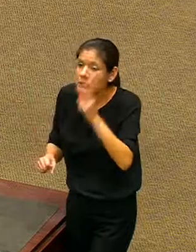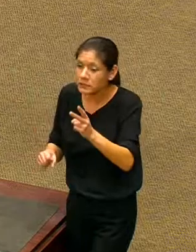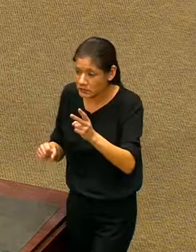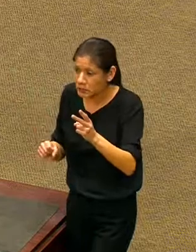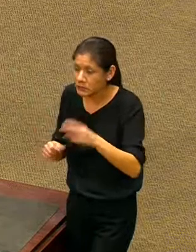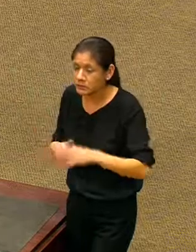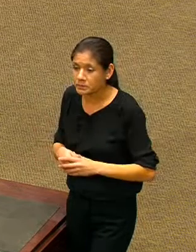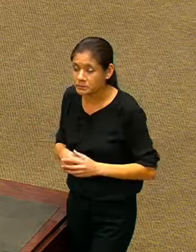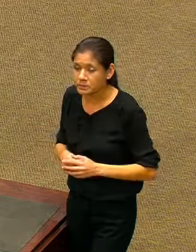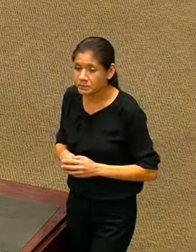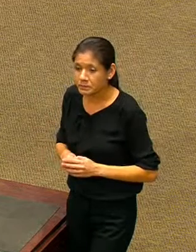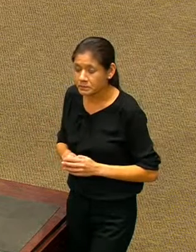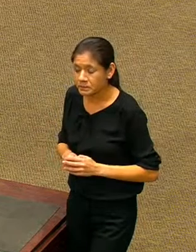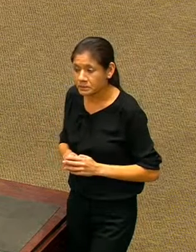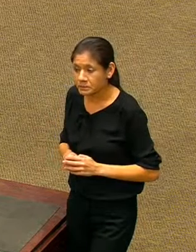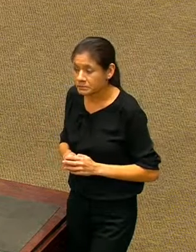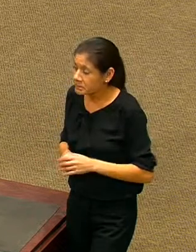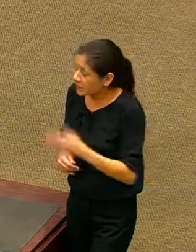need.